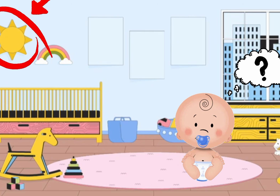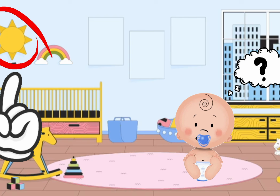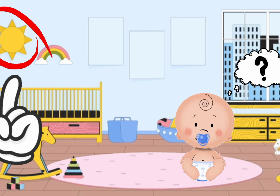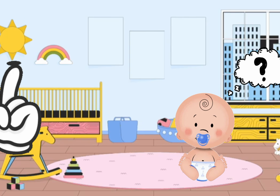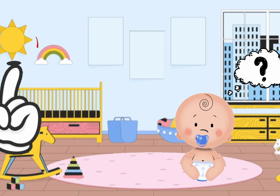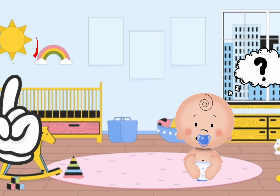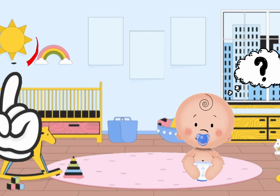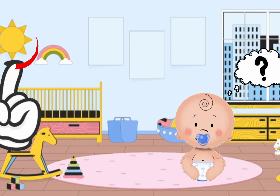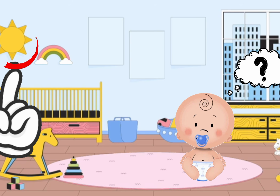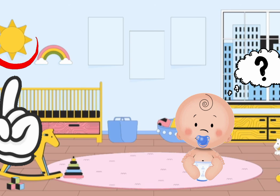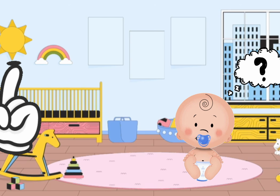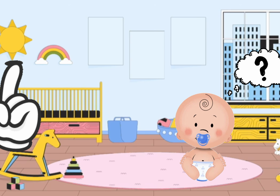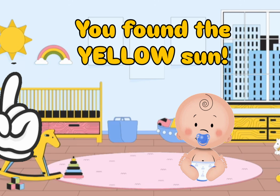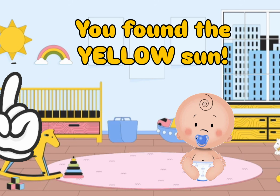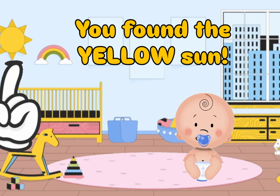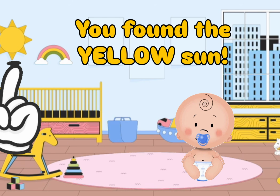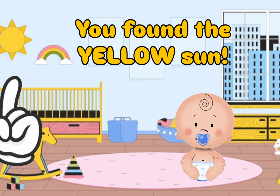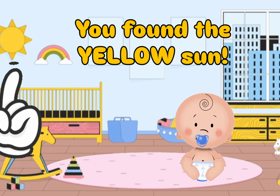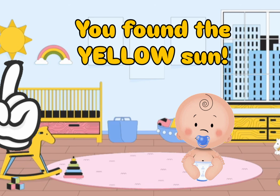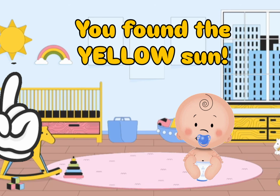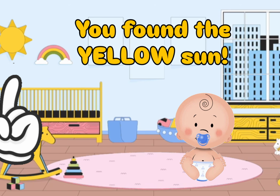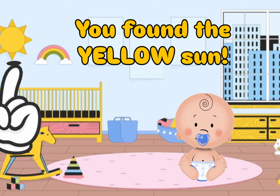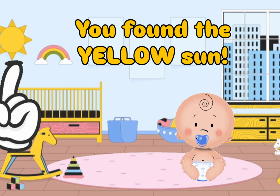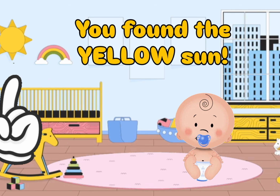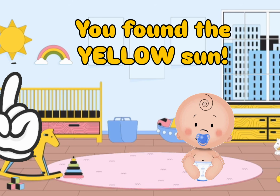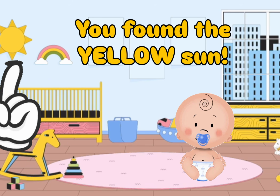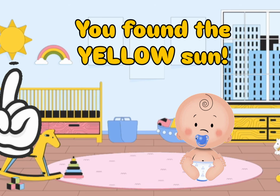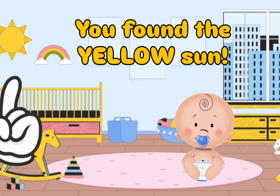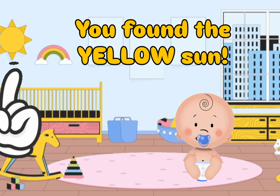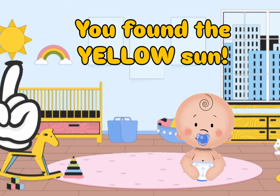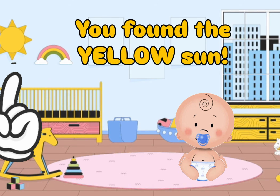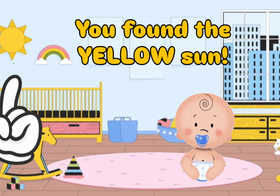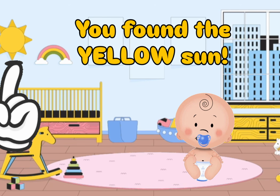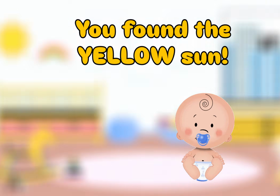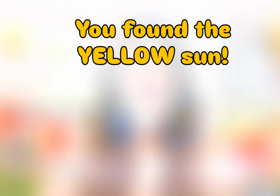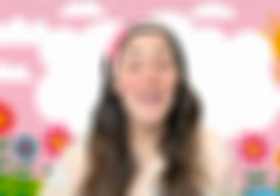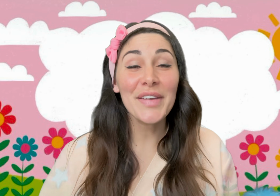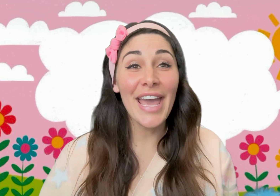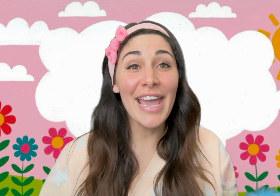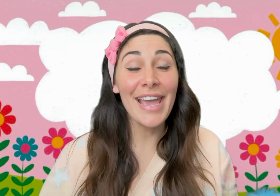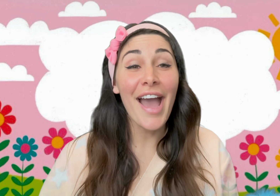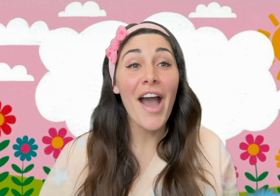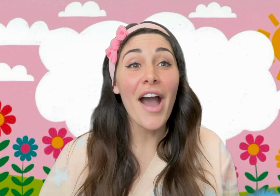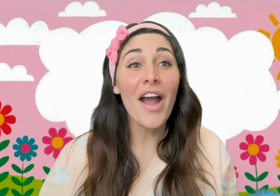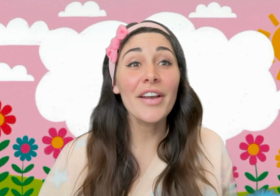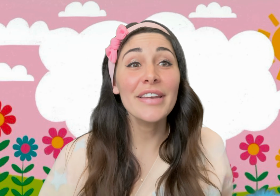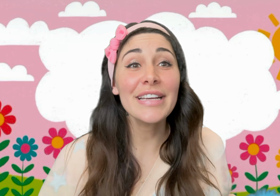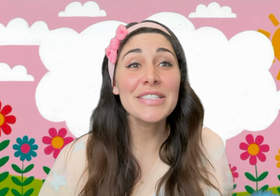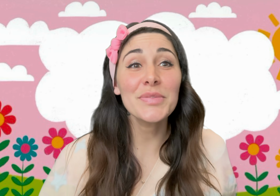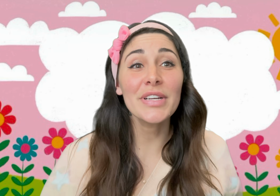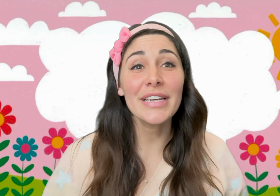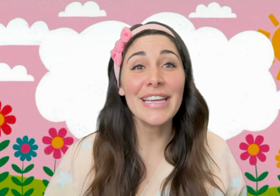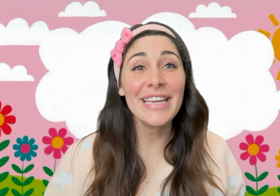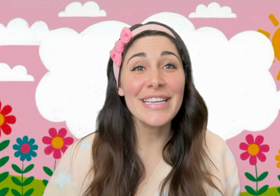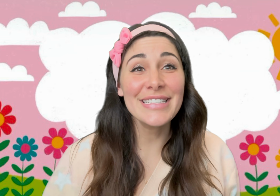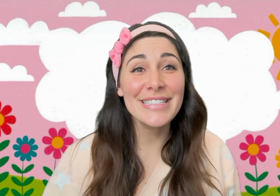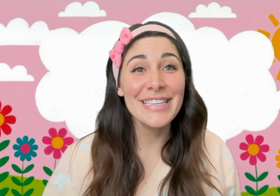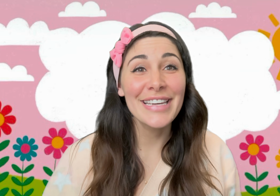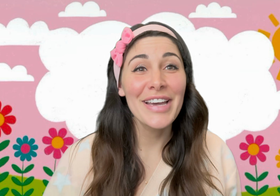Wow, good job. You found the yellow sun. Okay, our next word is